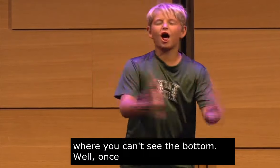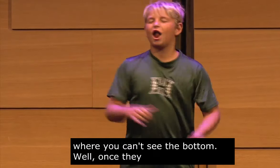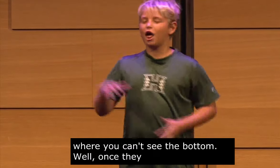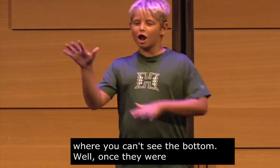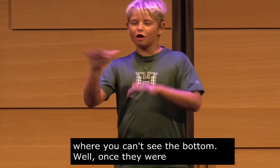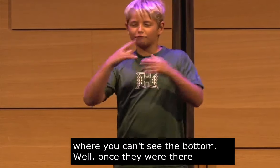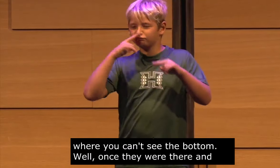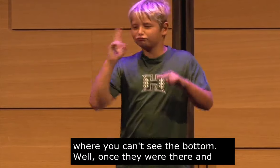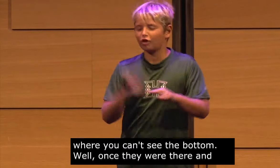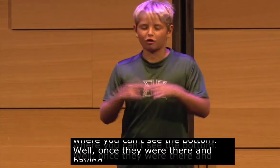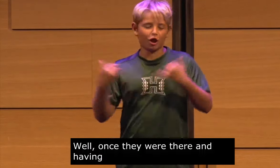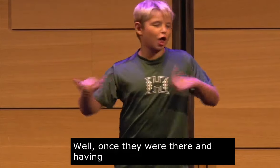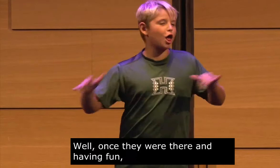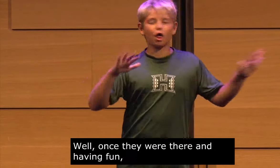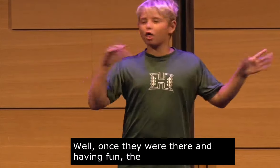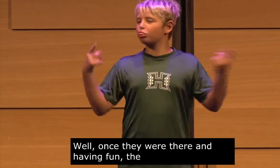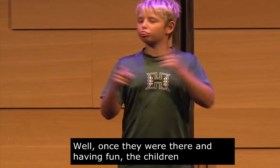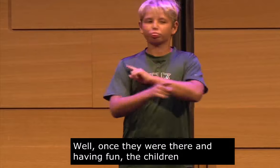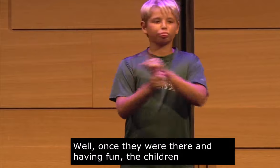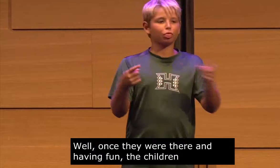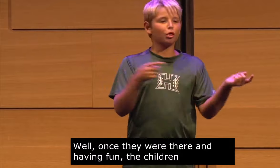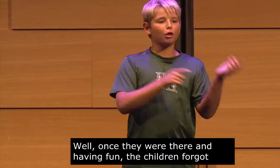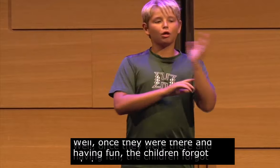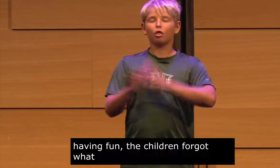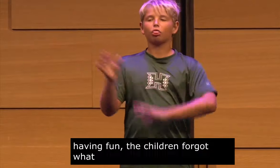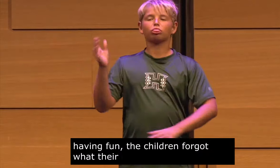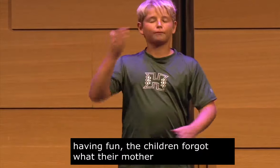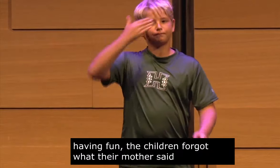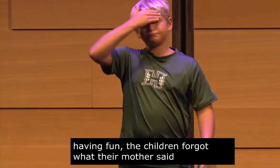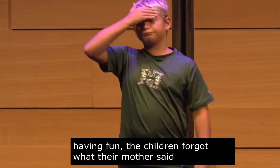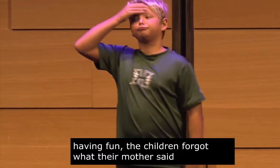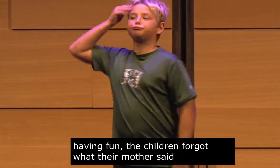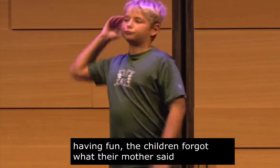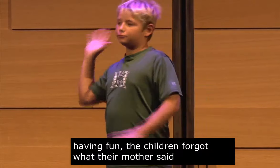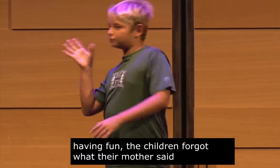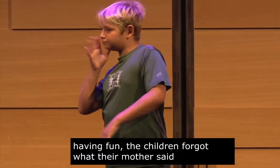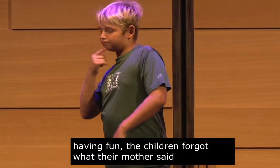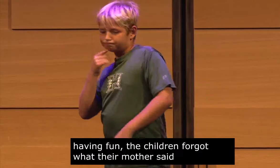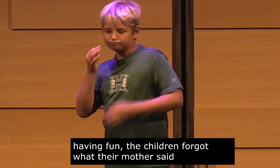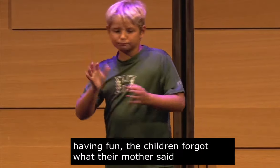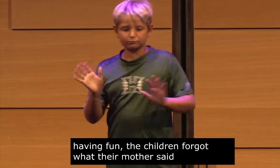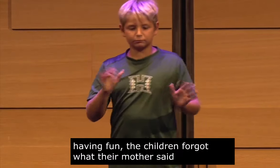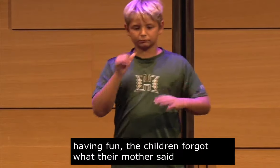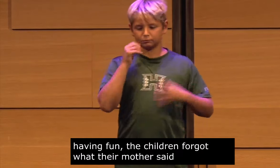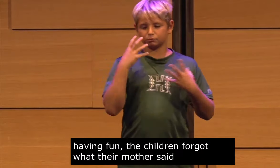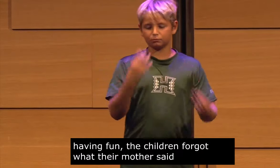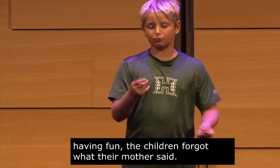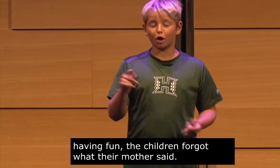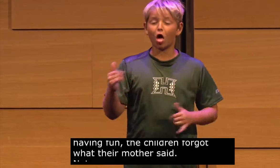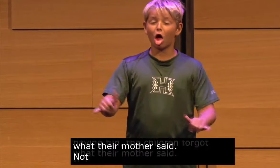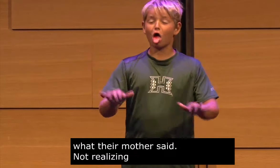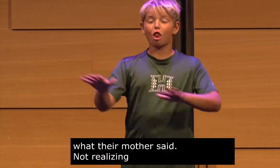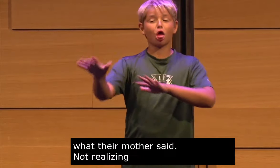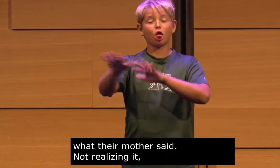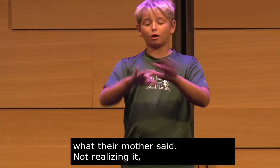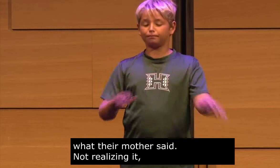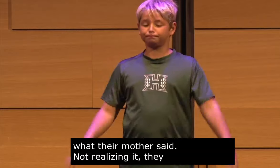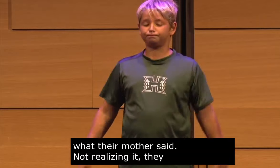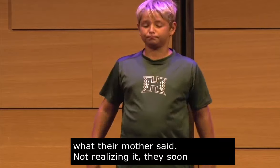But once they were there and having fun, the children forgot what their mother said. Not realizing it,